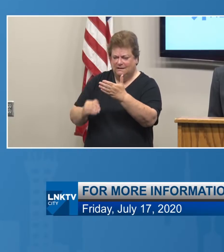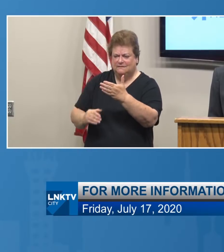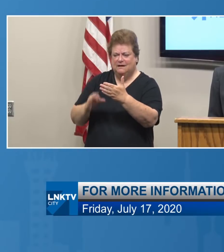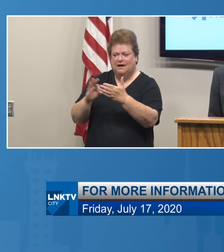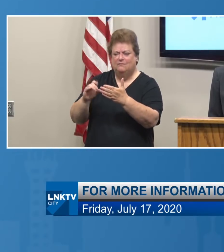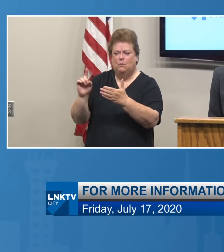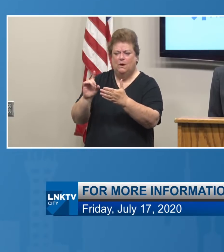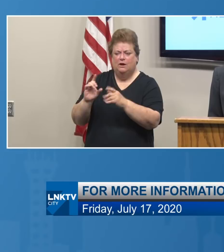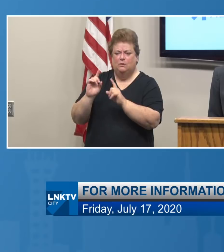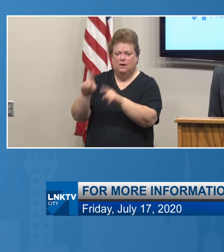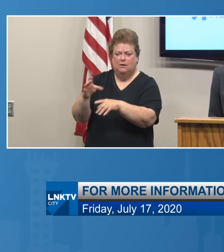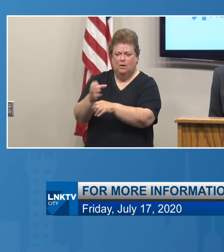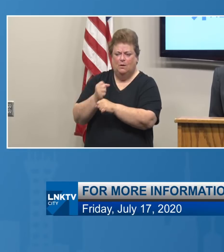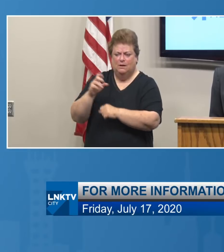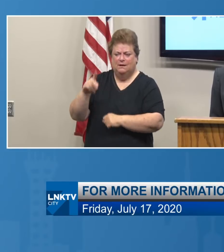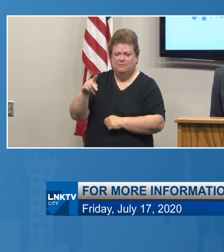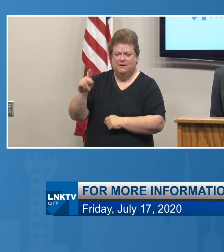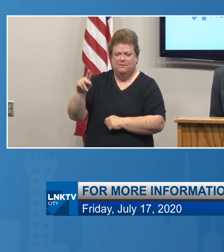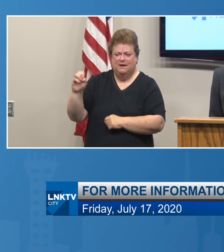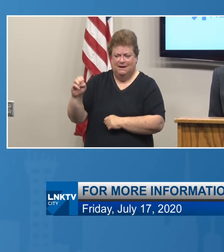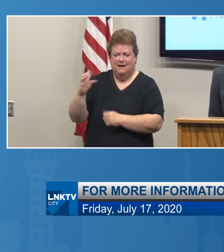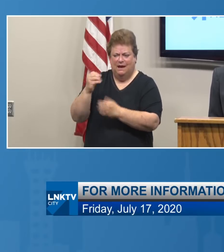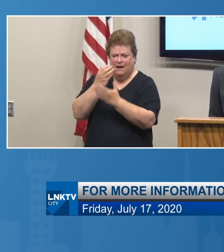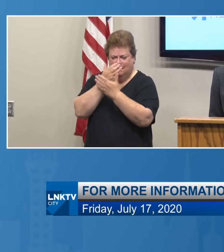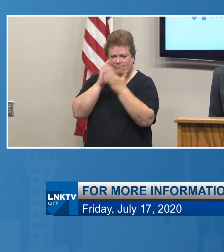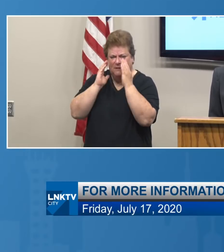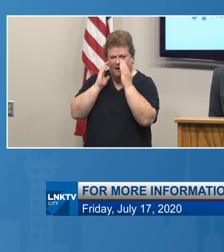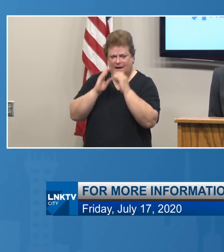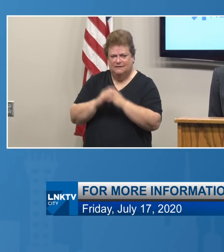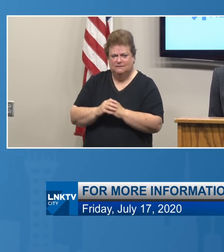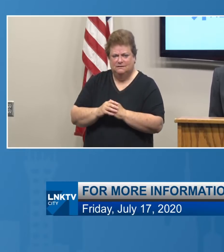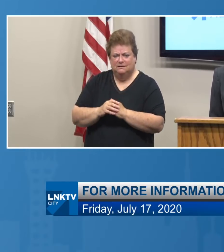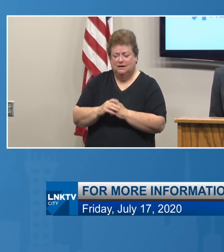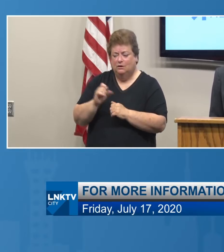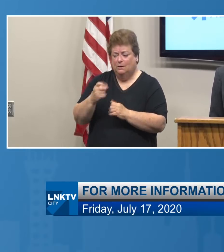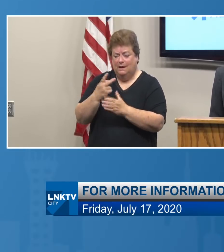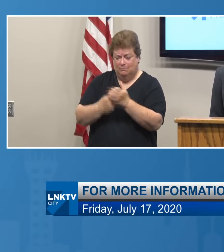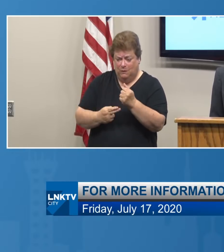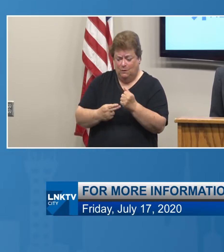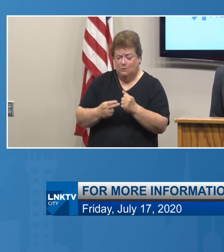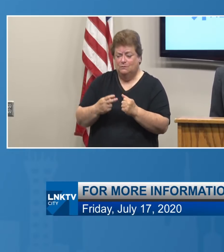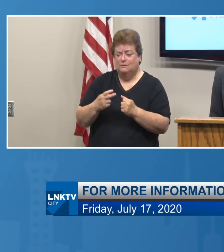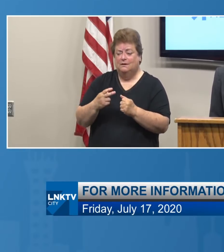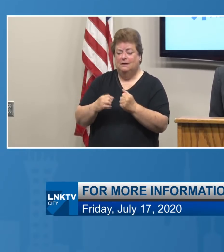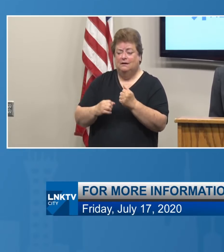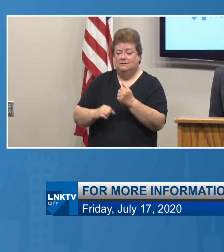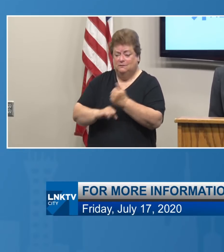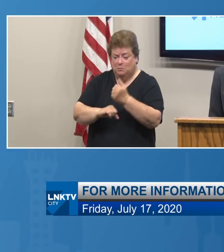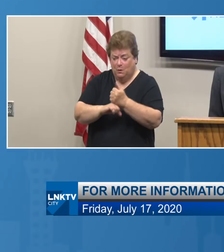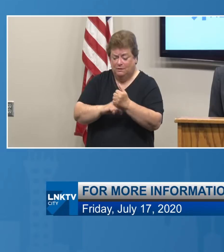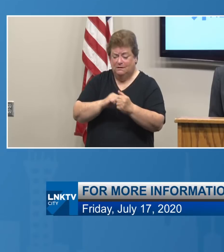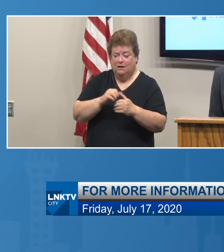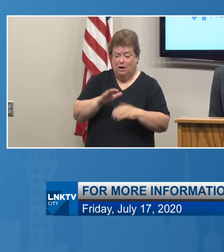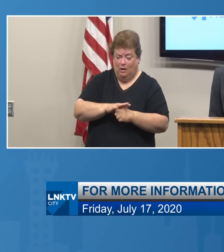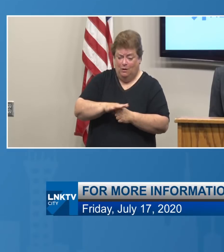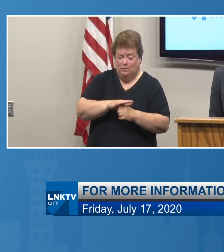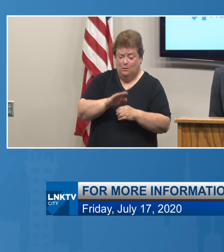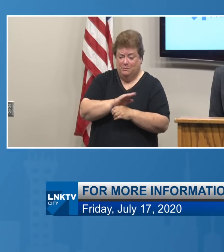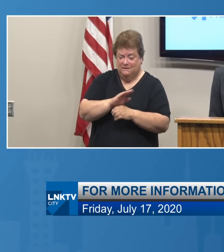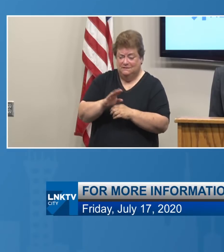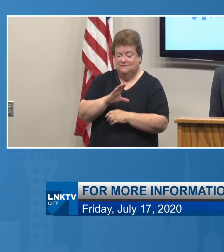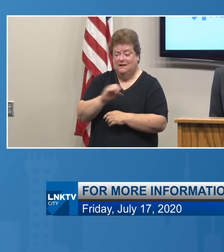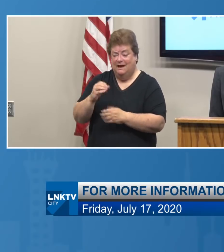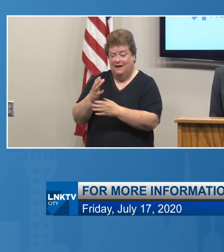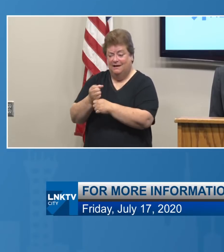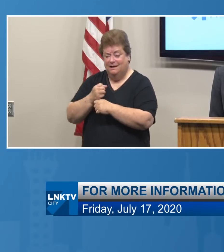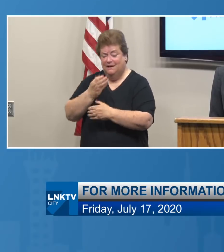of PPE. And by using this site, you can both mask up and you can support local businesses. I also know there were a number